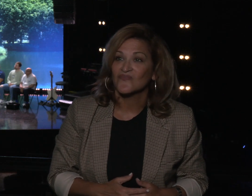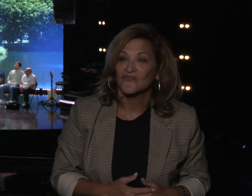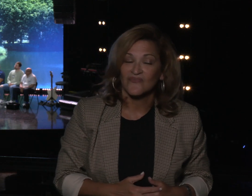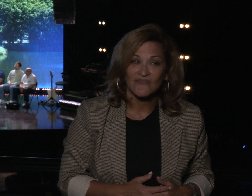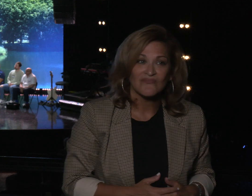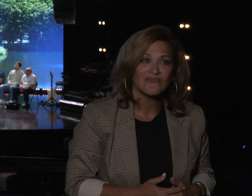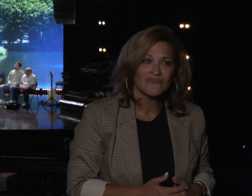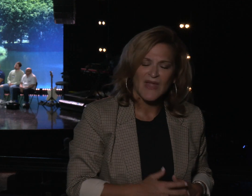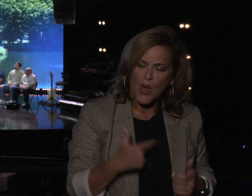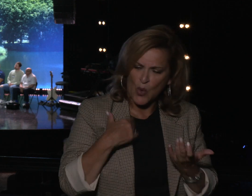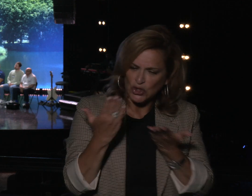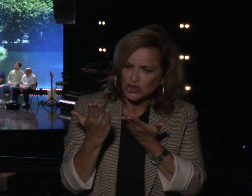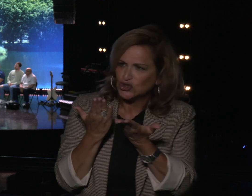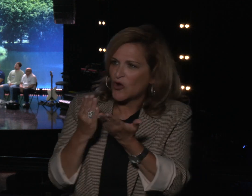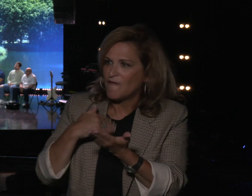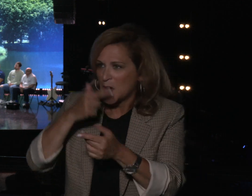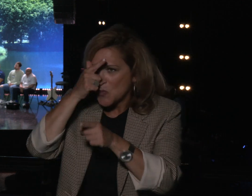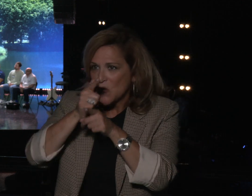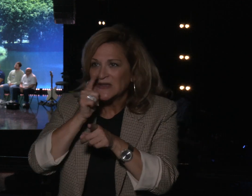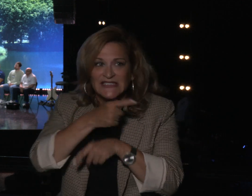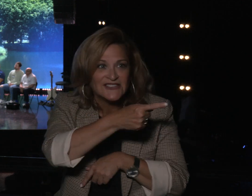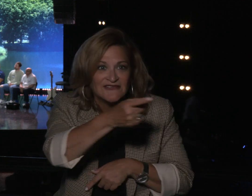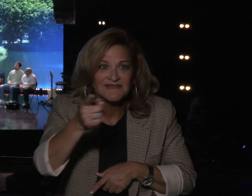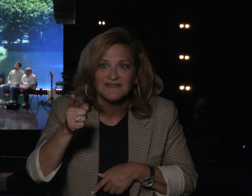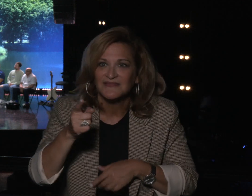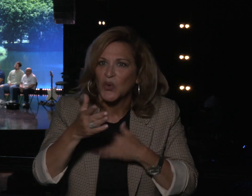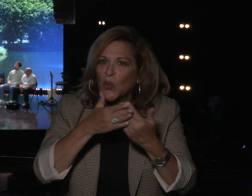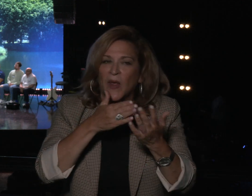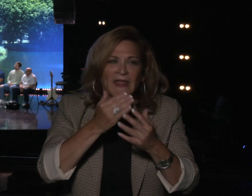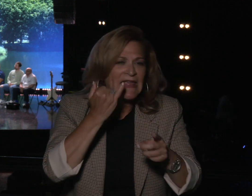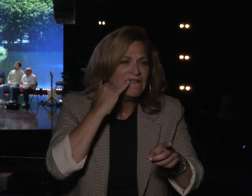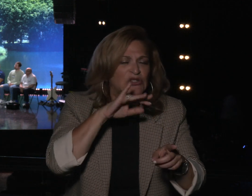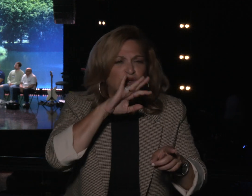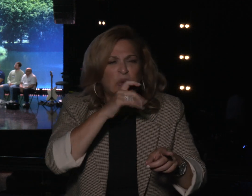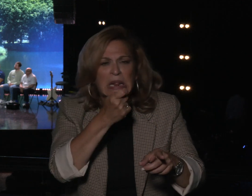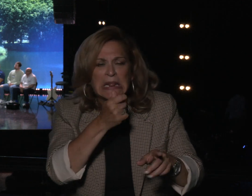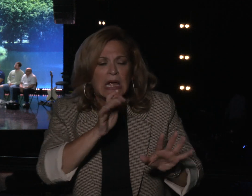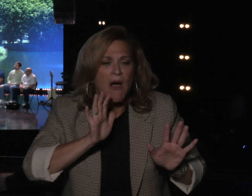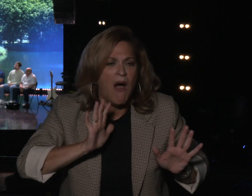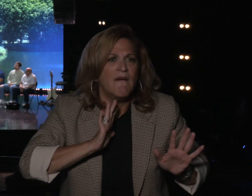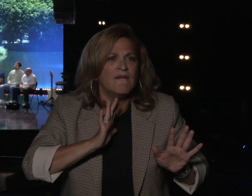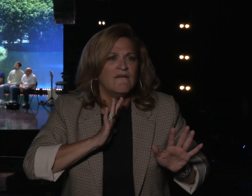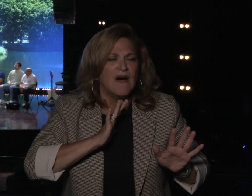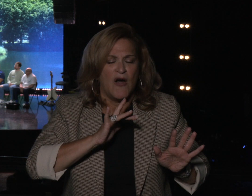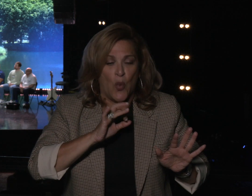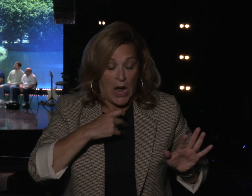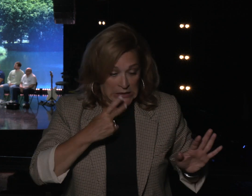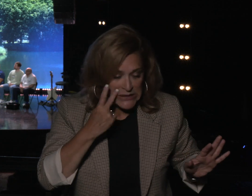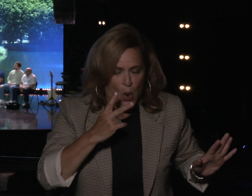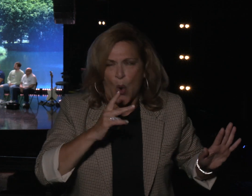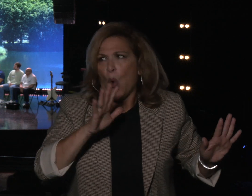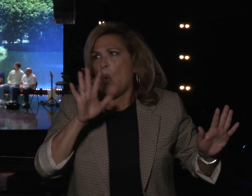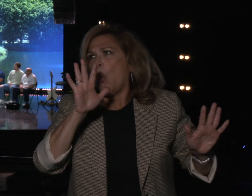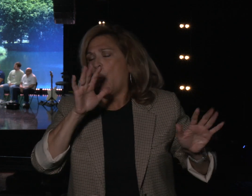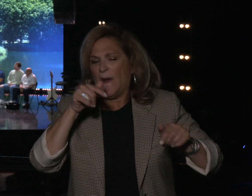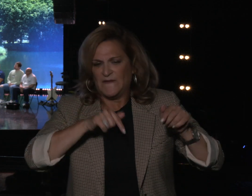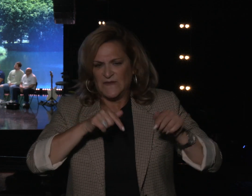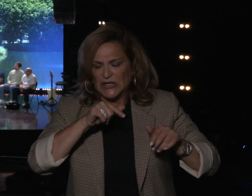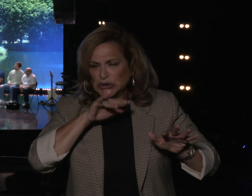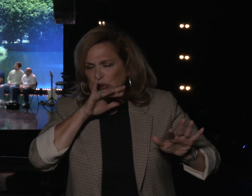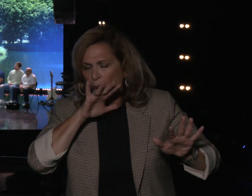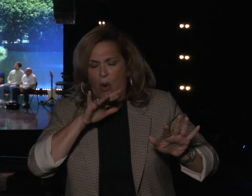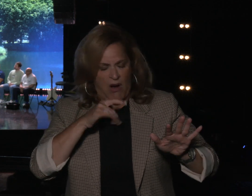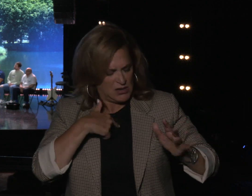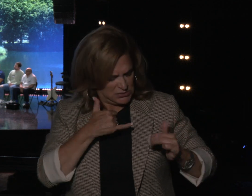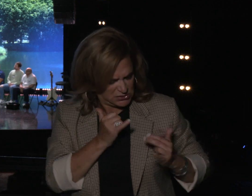I want to serve my brothers and sisters, whether they have a light dusting on their feet or it's just nasty, dirty. And